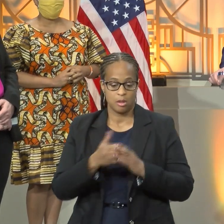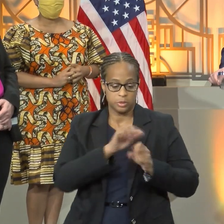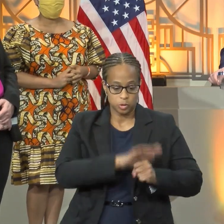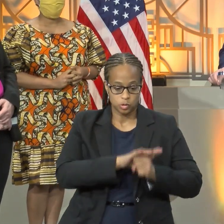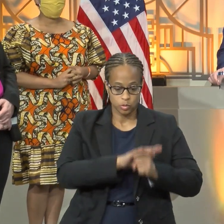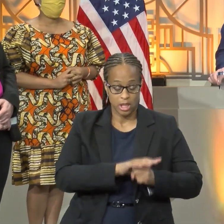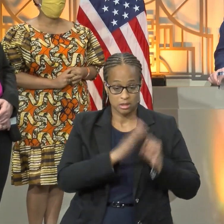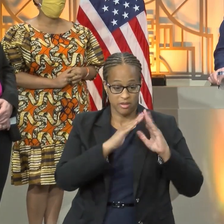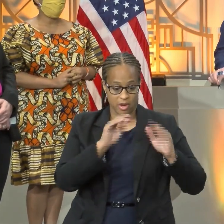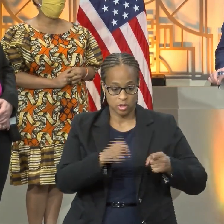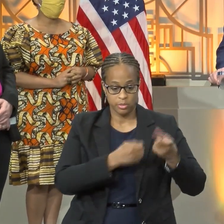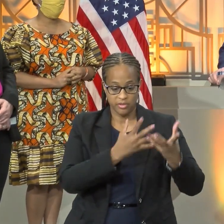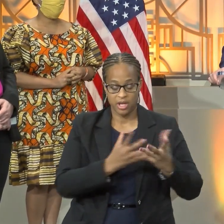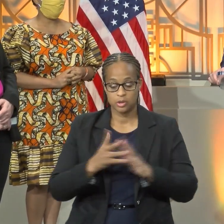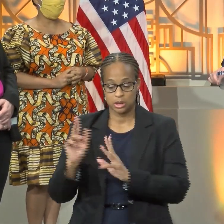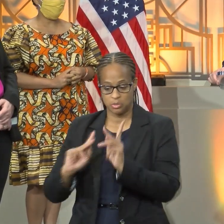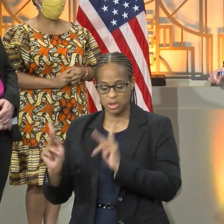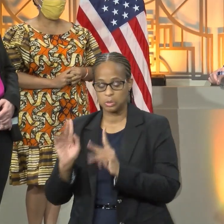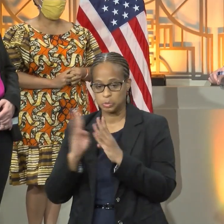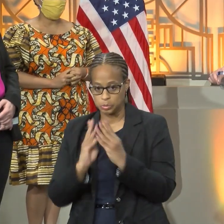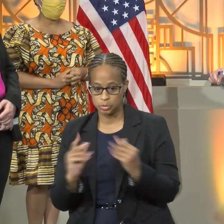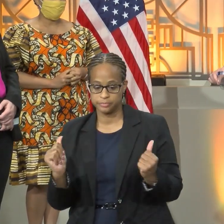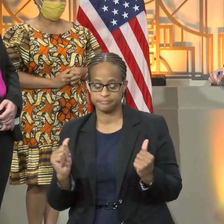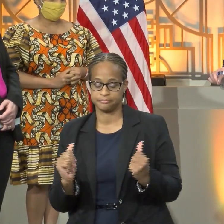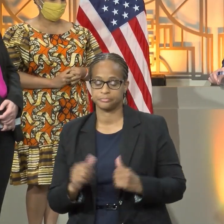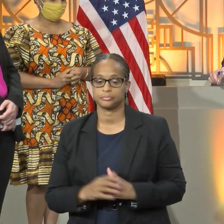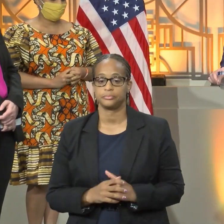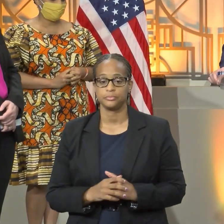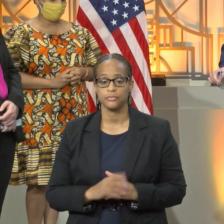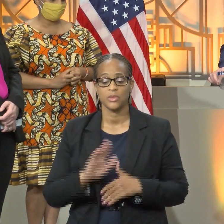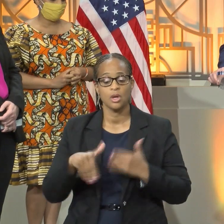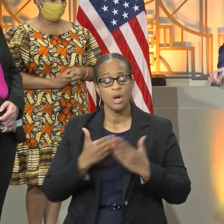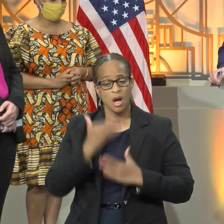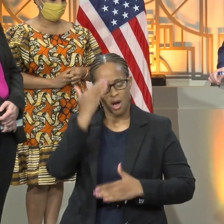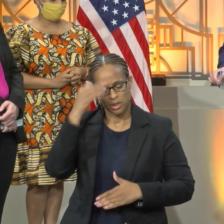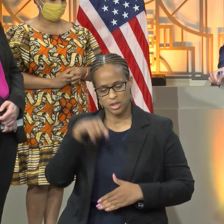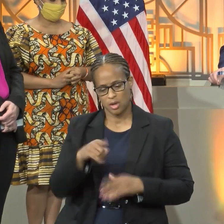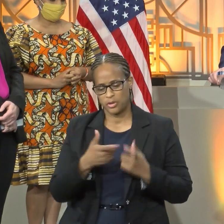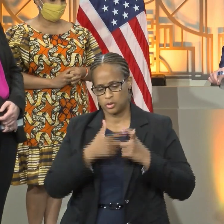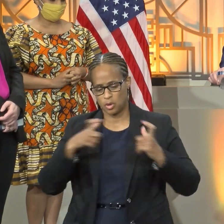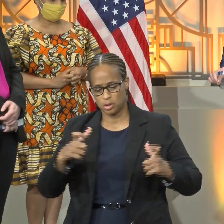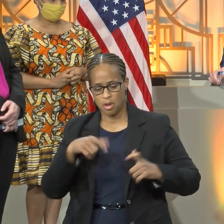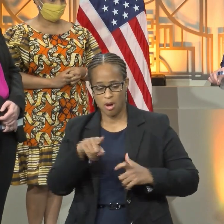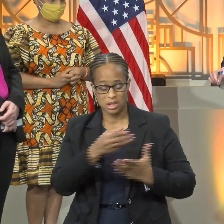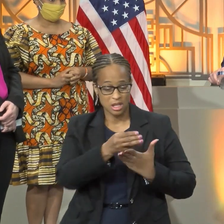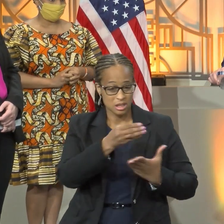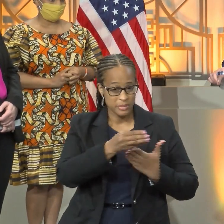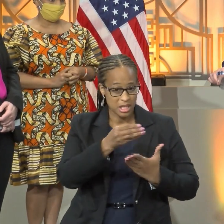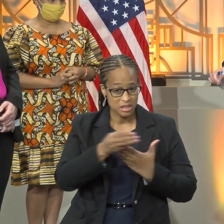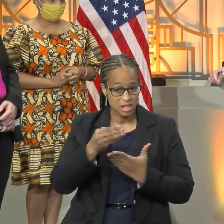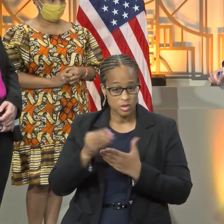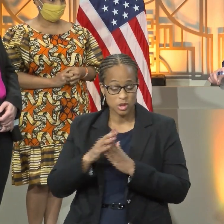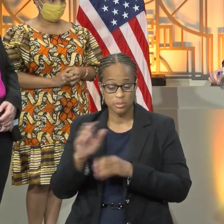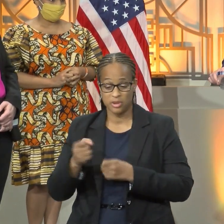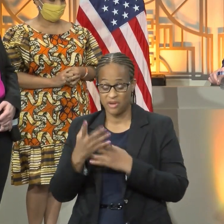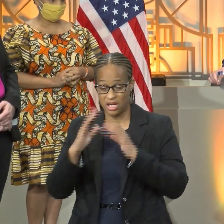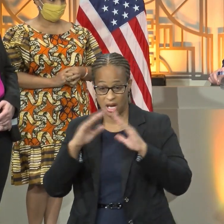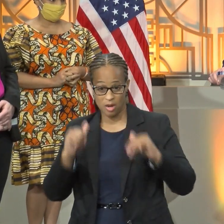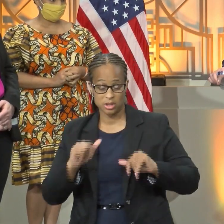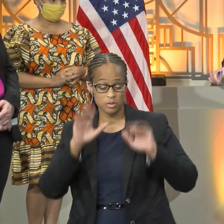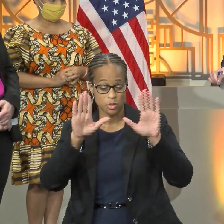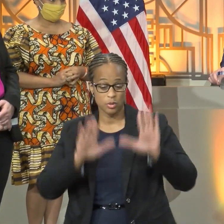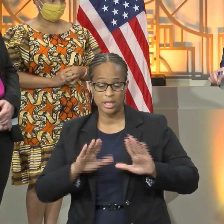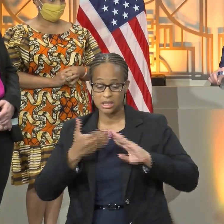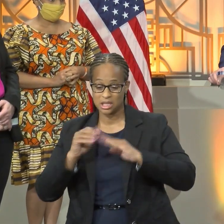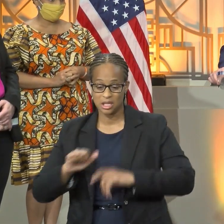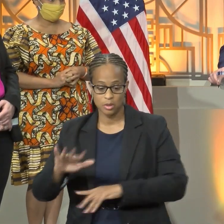housing providers and residents. We all know there are large expenses and overhead to provide housing across our great city, and